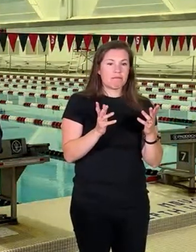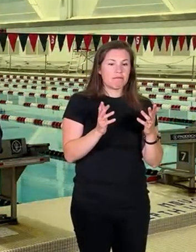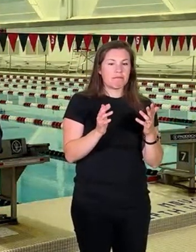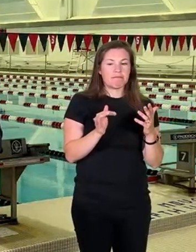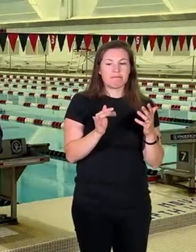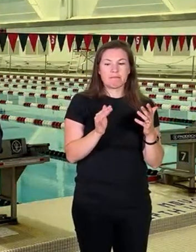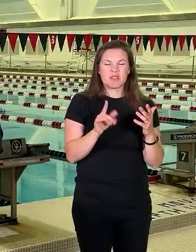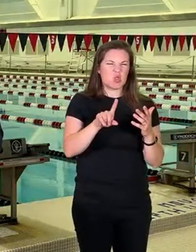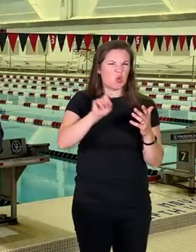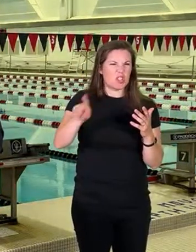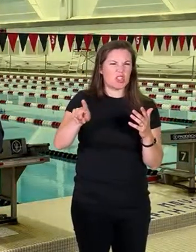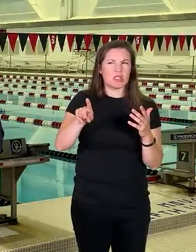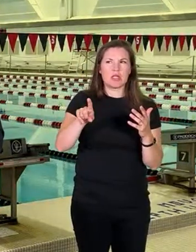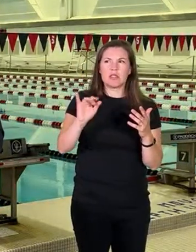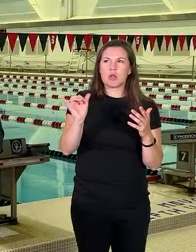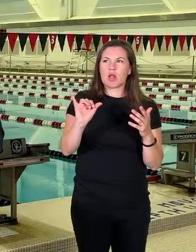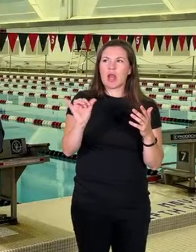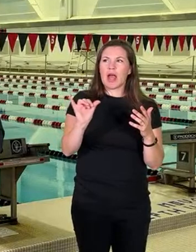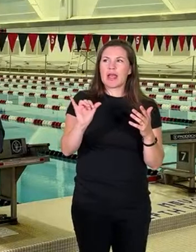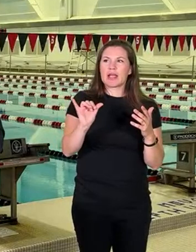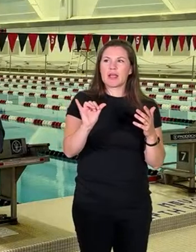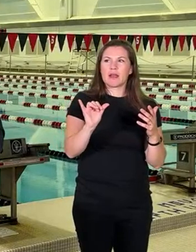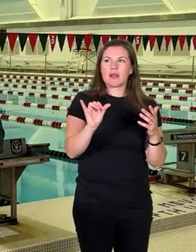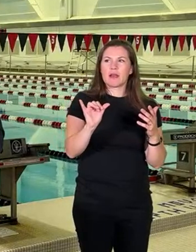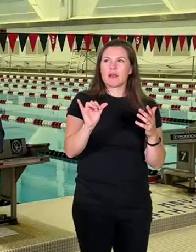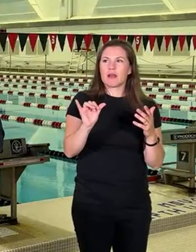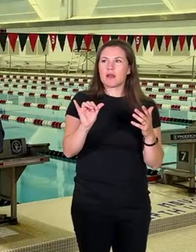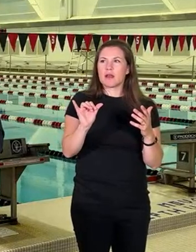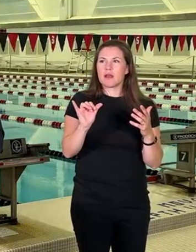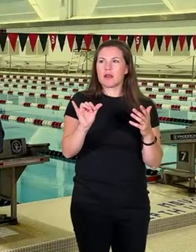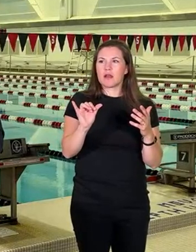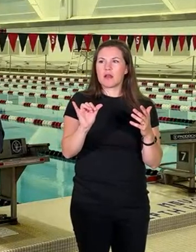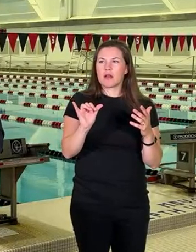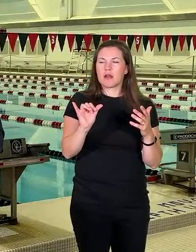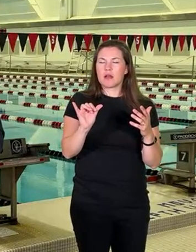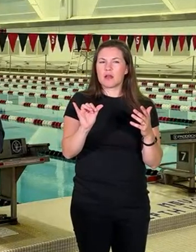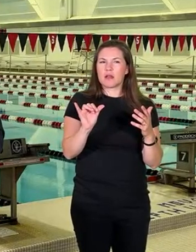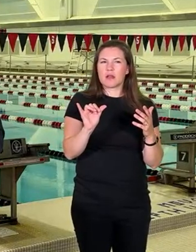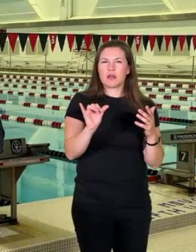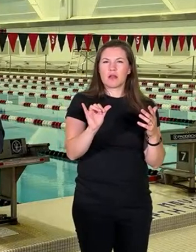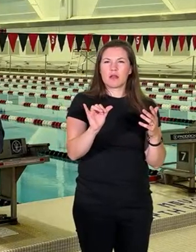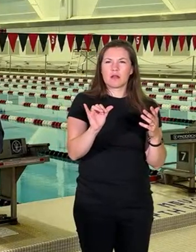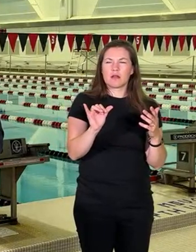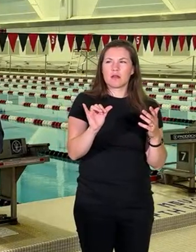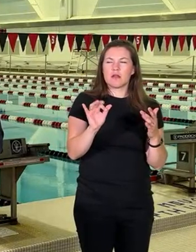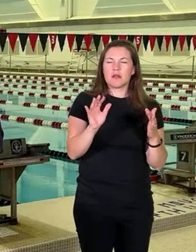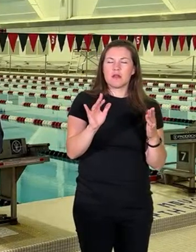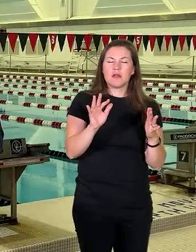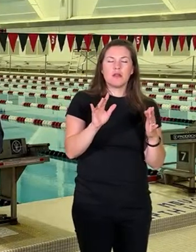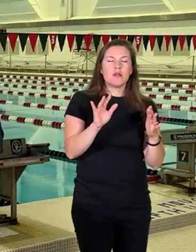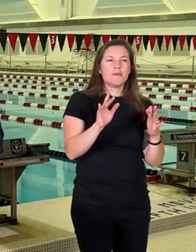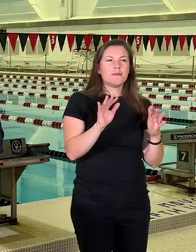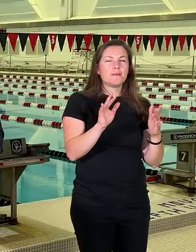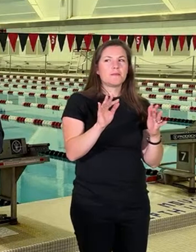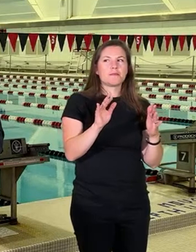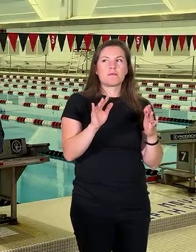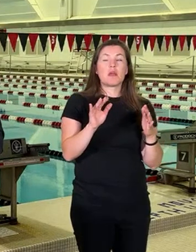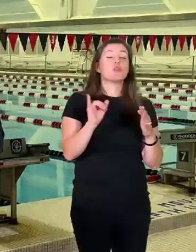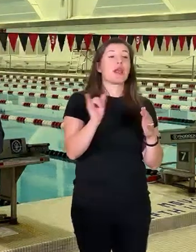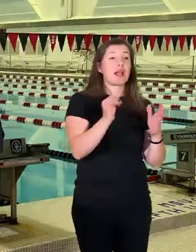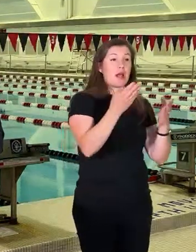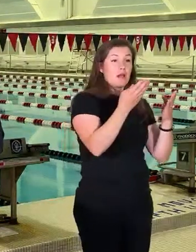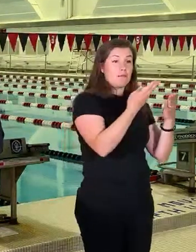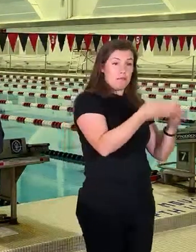have an entire neighborhood going to. Is that kind of treated equally in that sense? Well, we don't go in